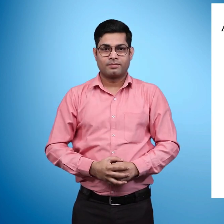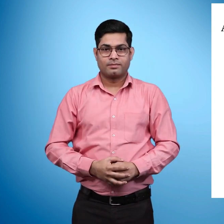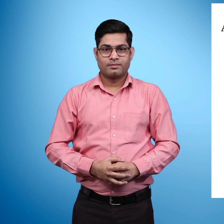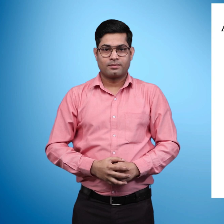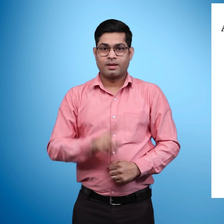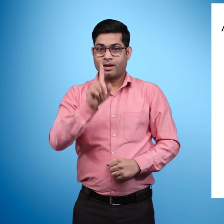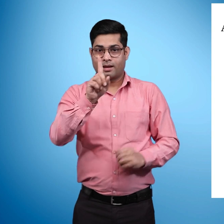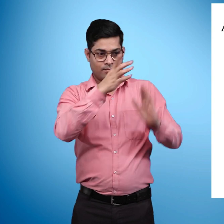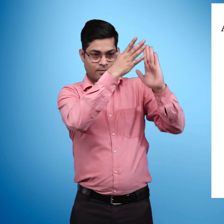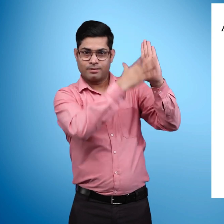Part 1.